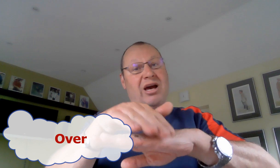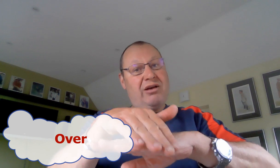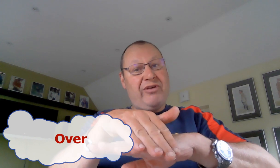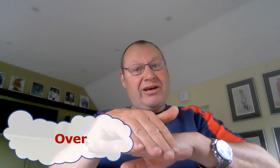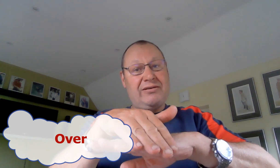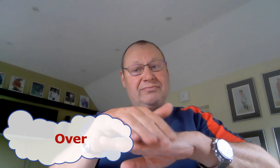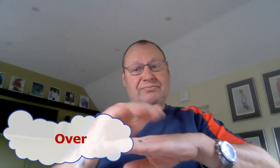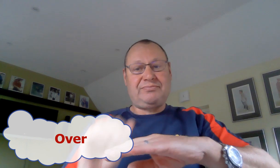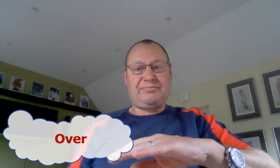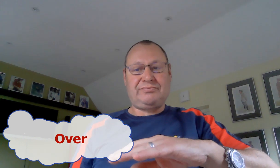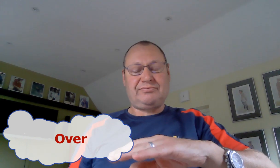Over.